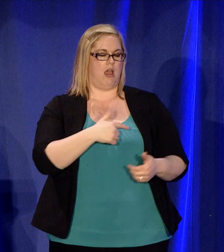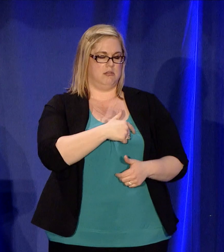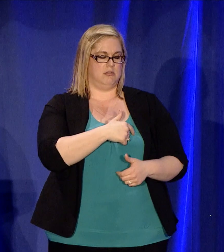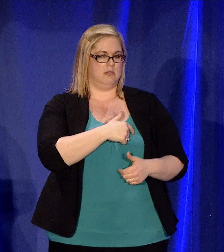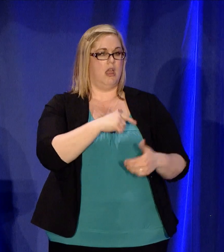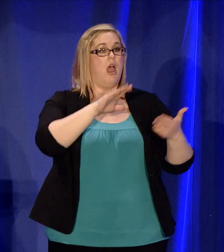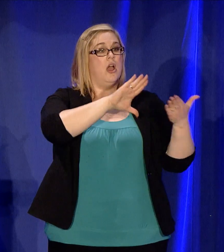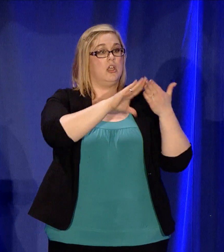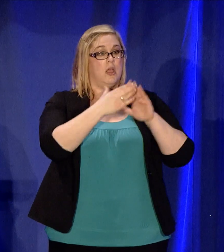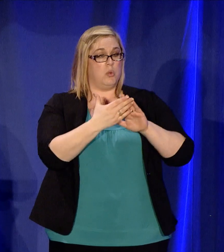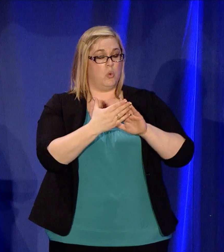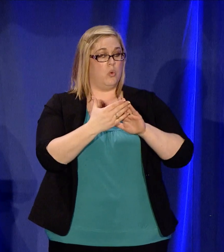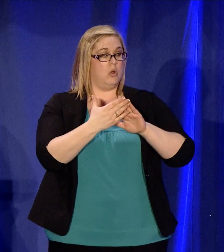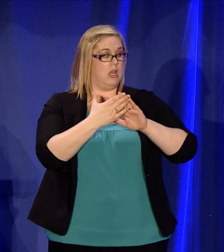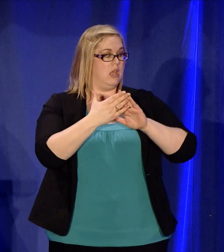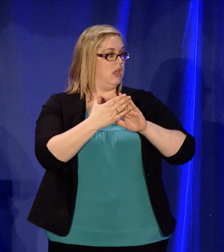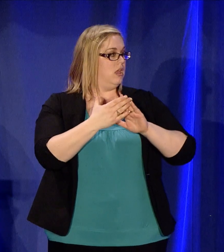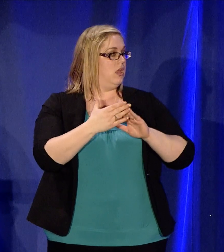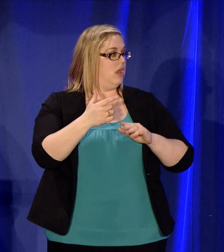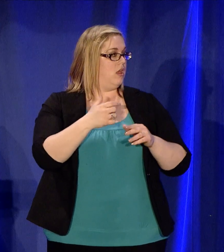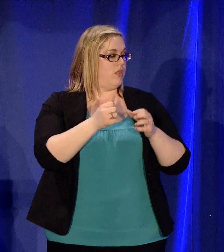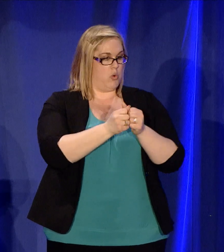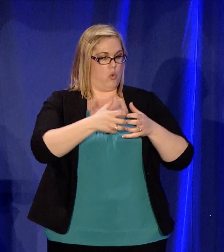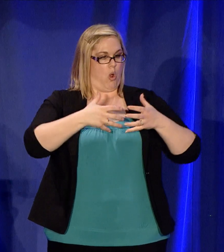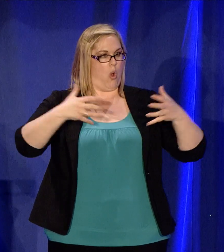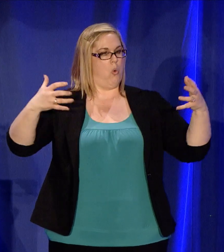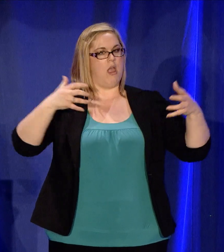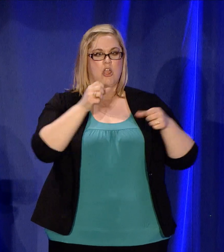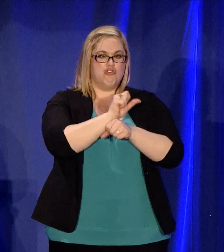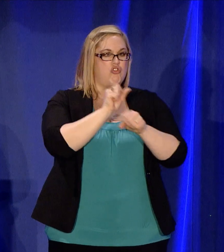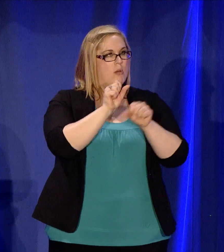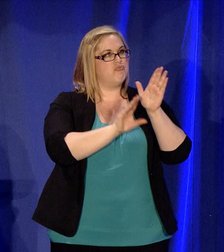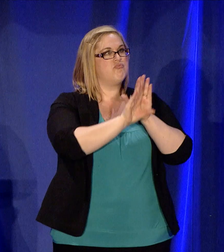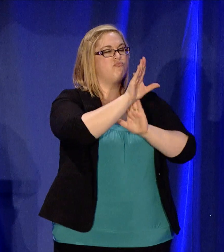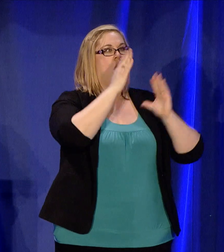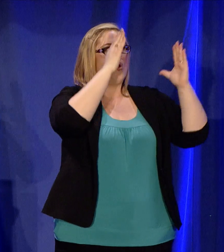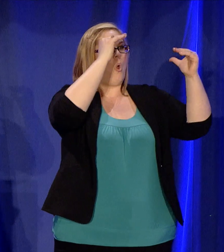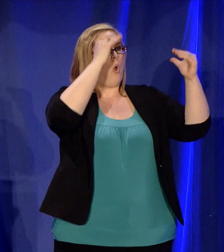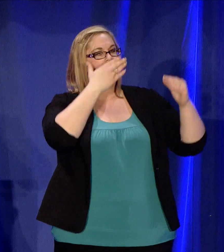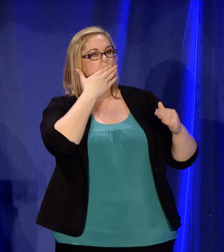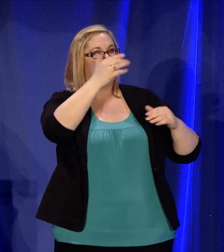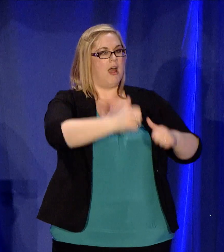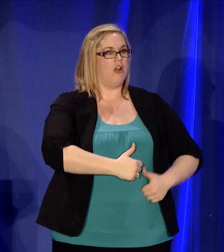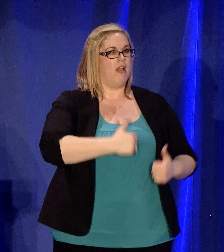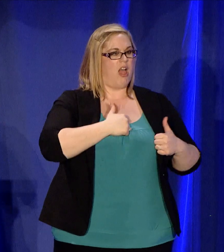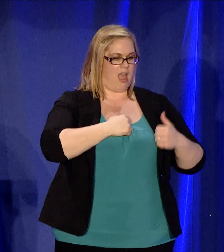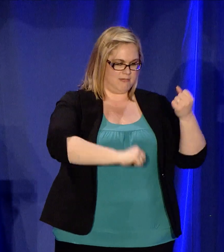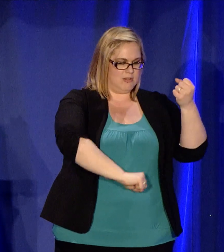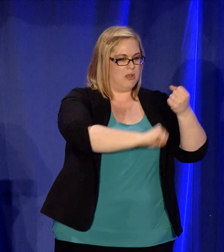Communities that were growing, where there were jobs and people arriving in the hopes of a better life, went for Hillary